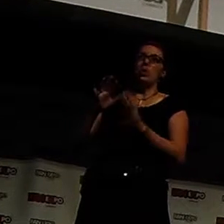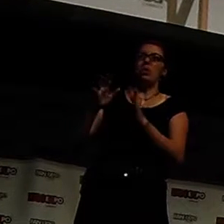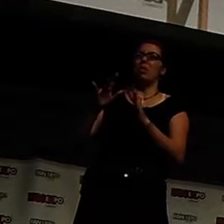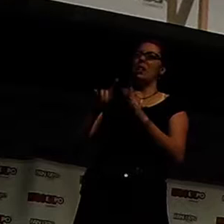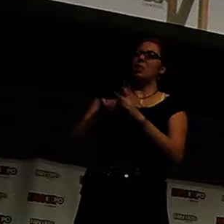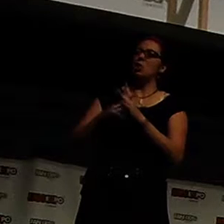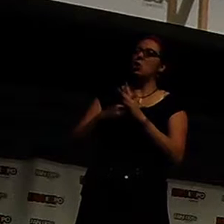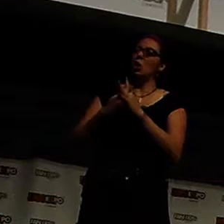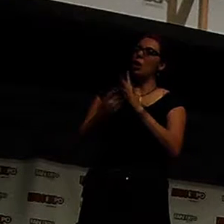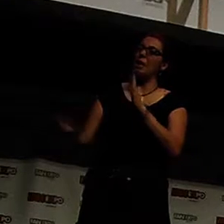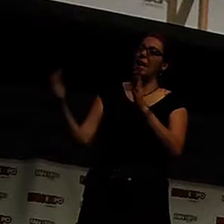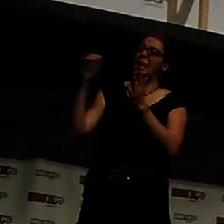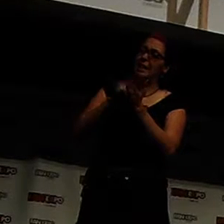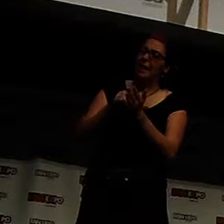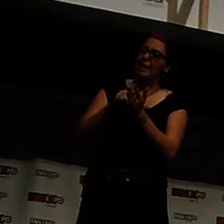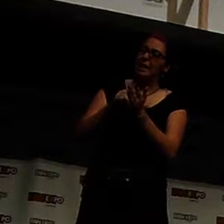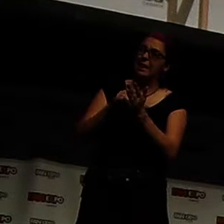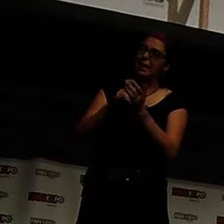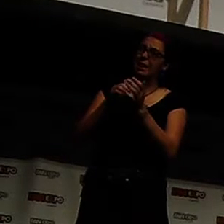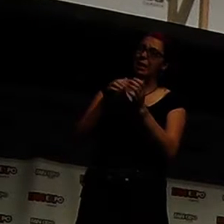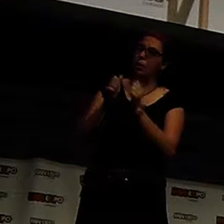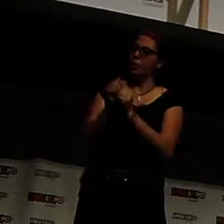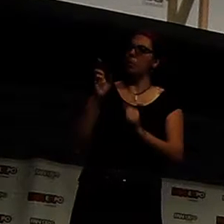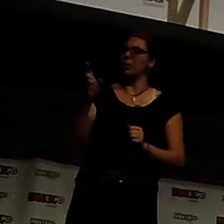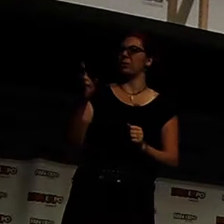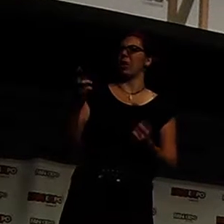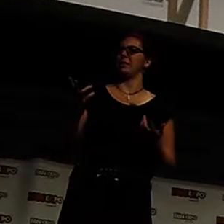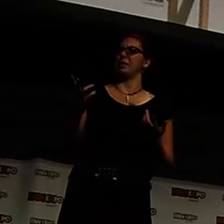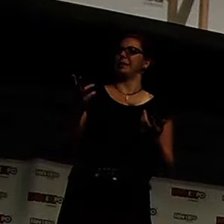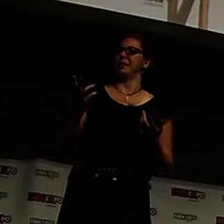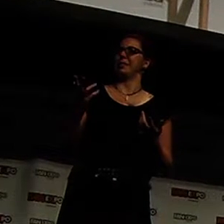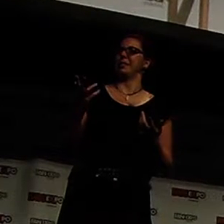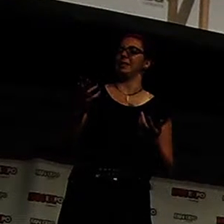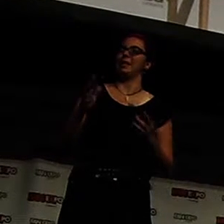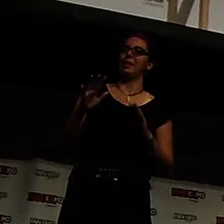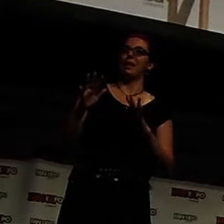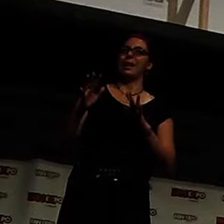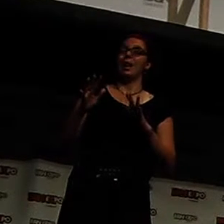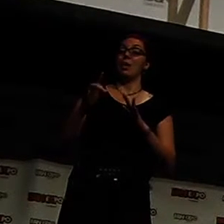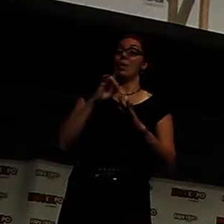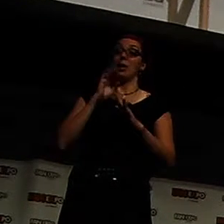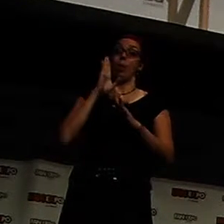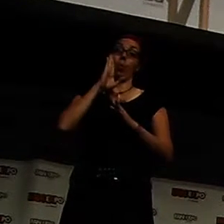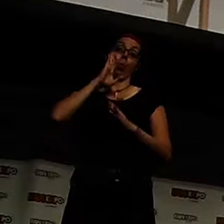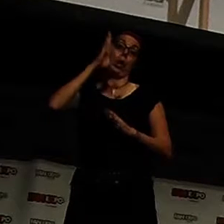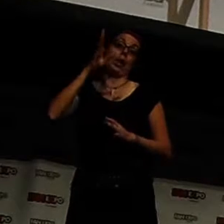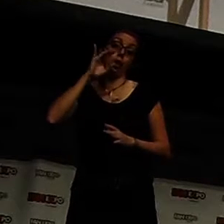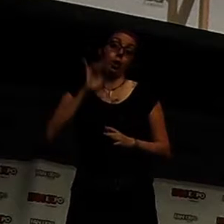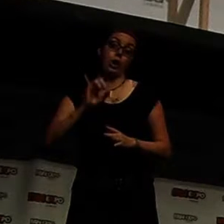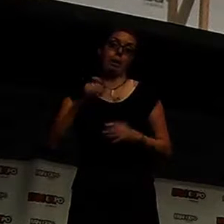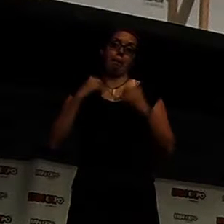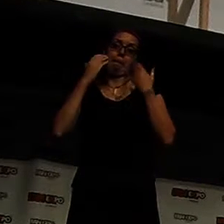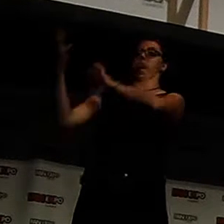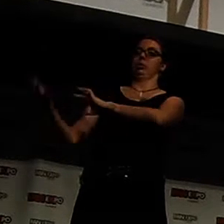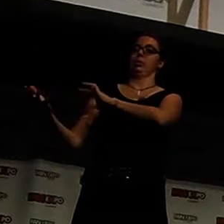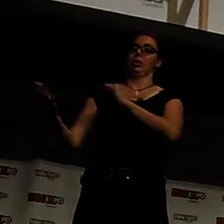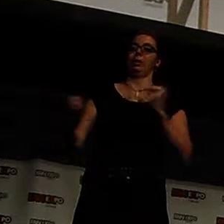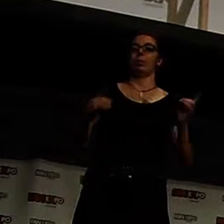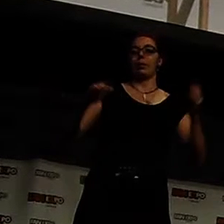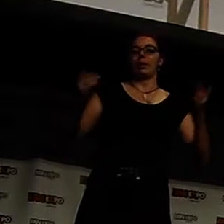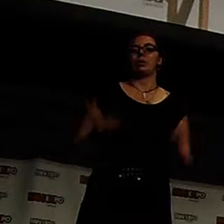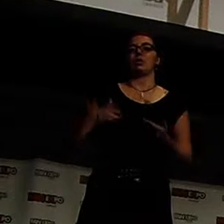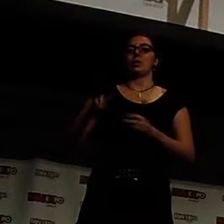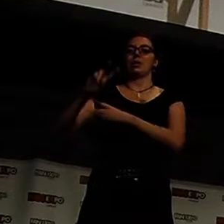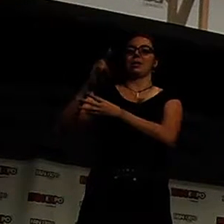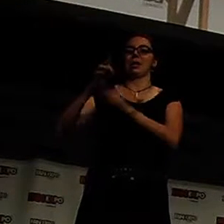with your best friend who you know the most in the world, and not knowing what it's going to be really. But so I suppose it's the start. My language